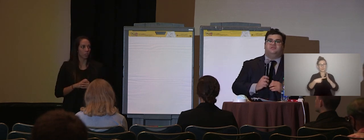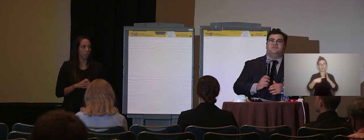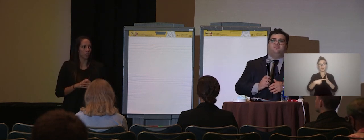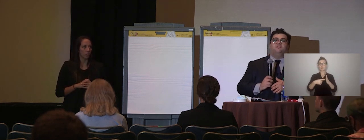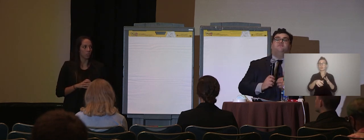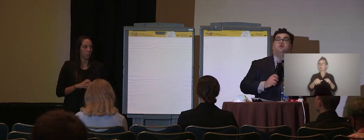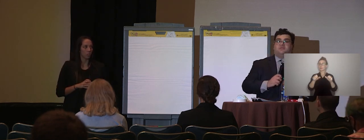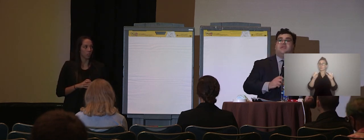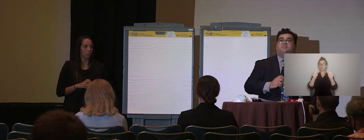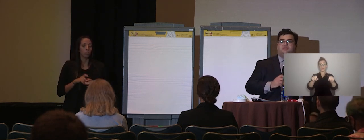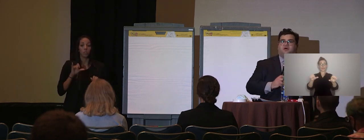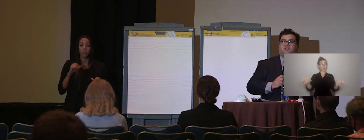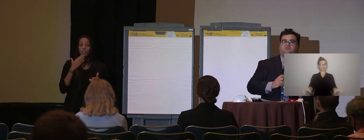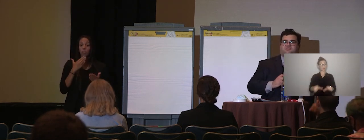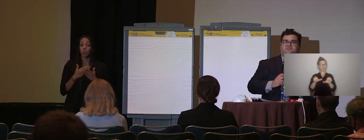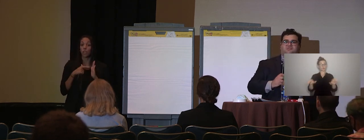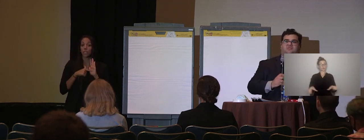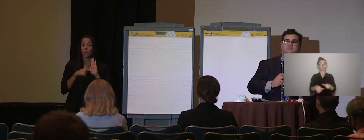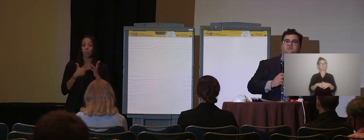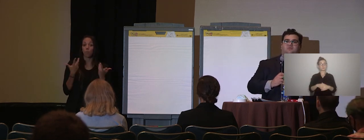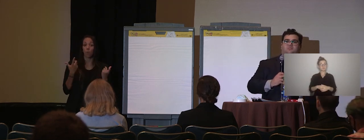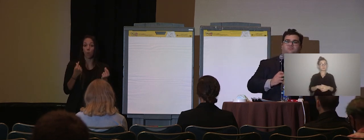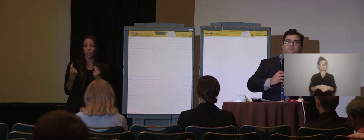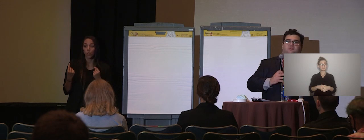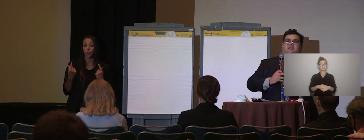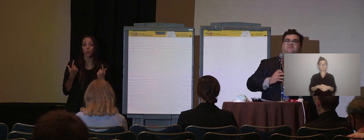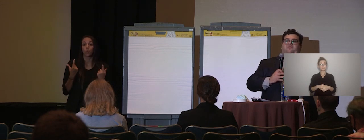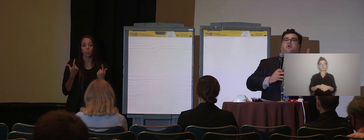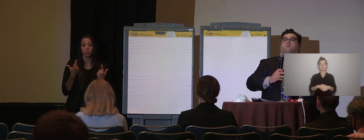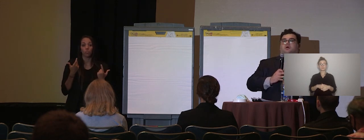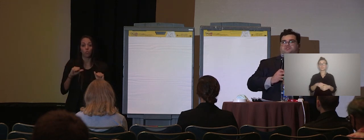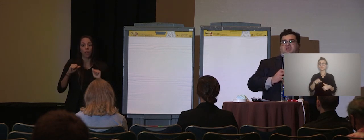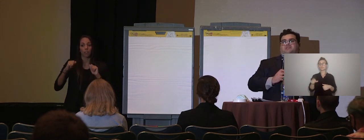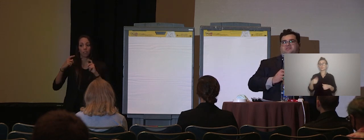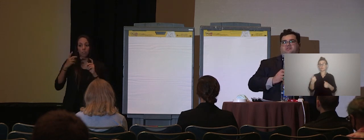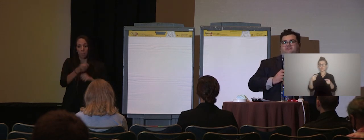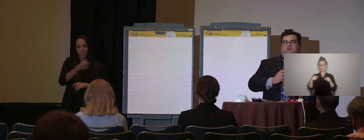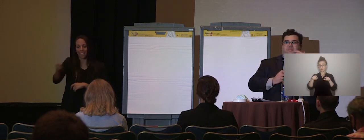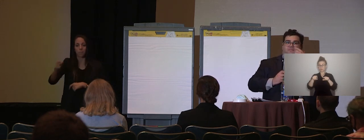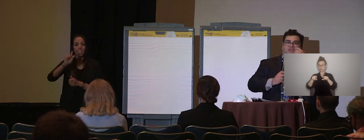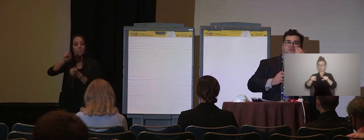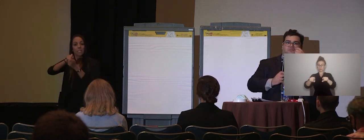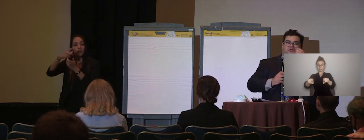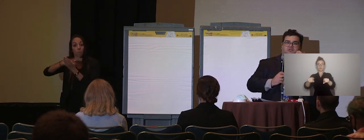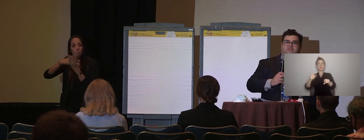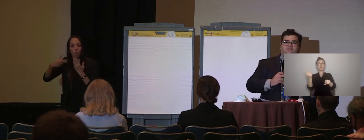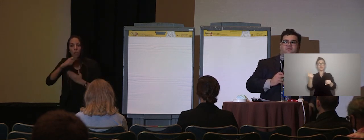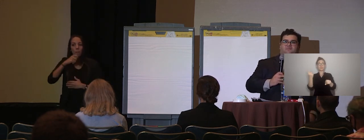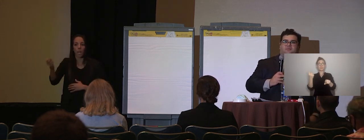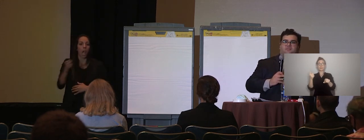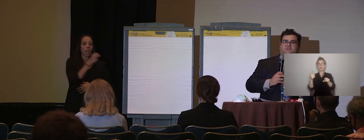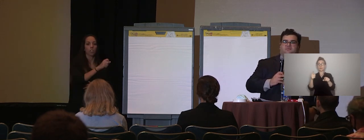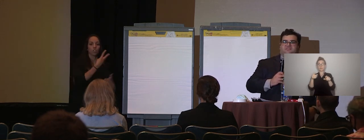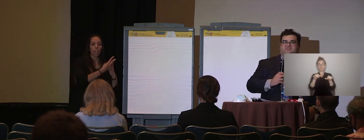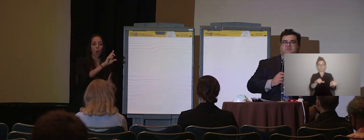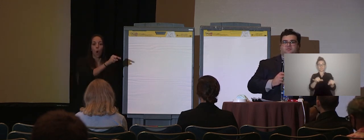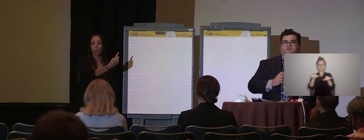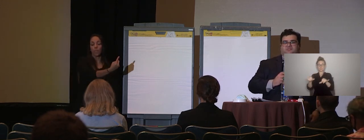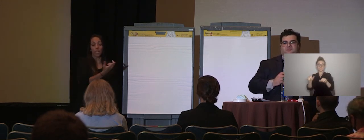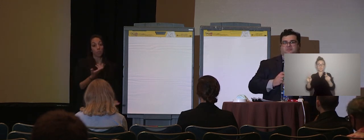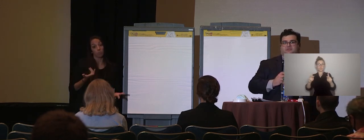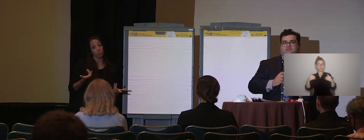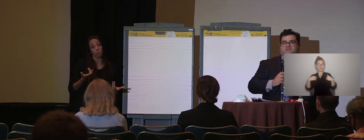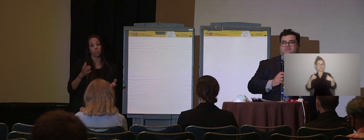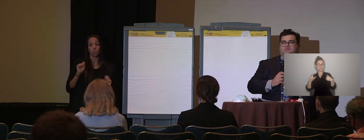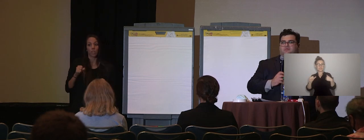That's a good example of what can be done. Just kind of go adjacent from that parallel into something to assist people